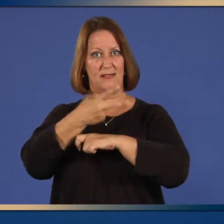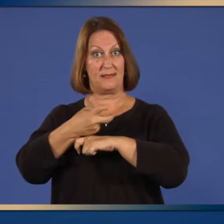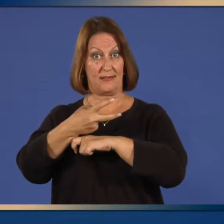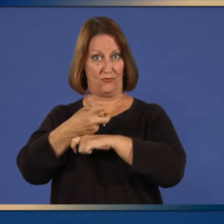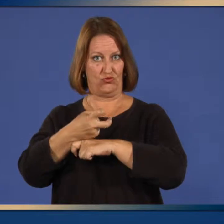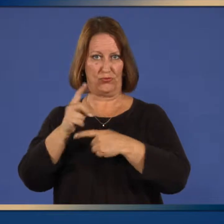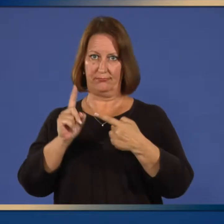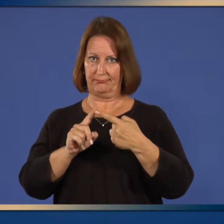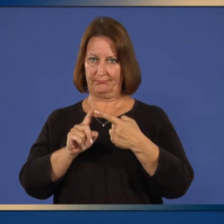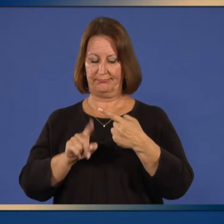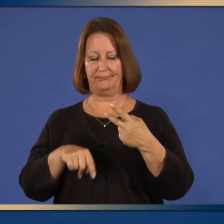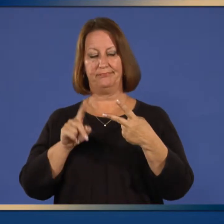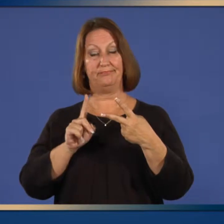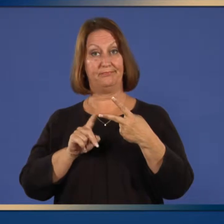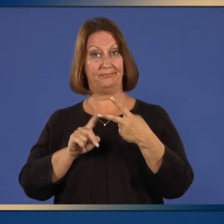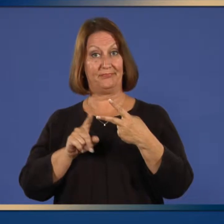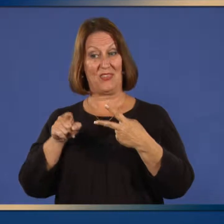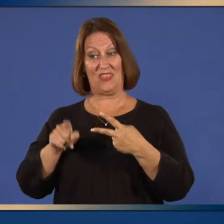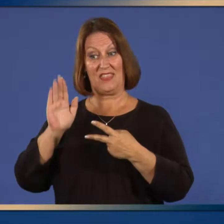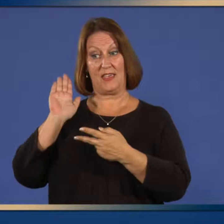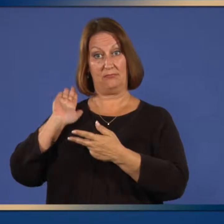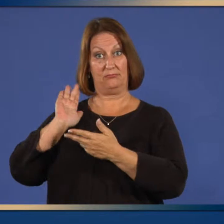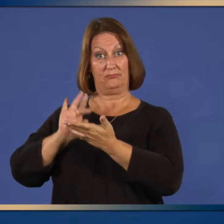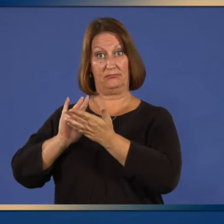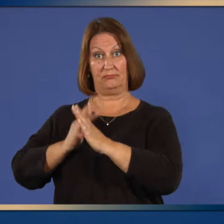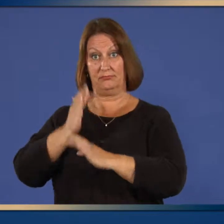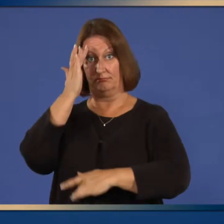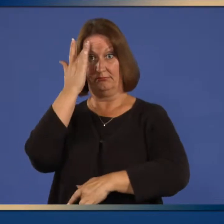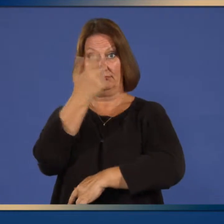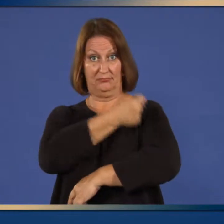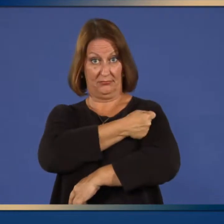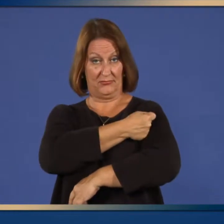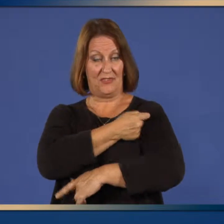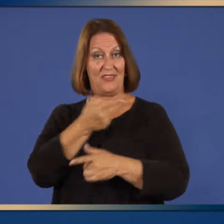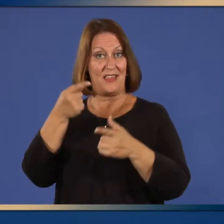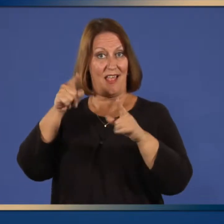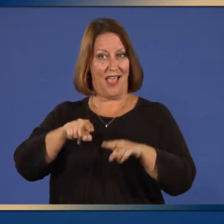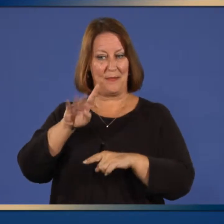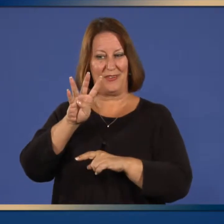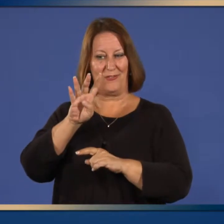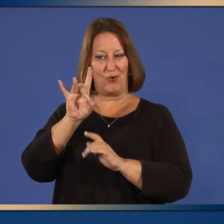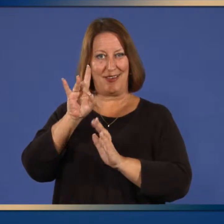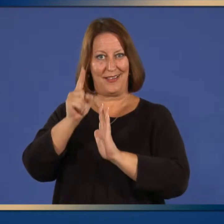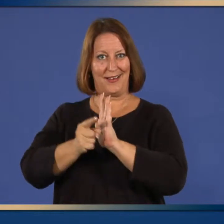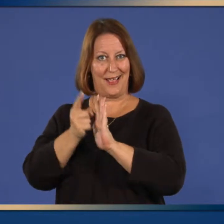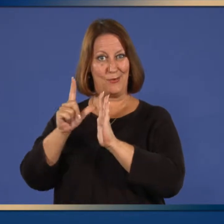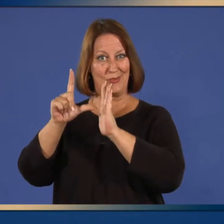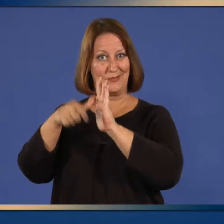B, pale or limp episode